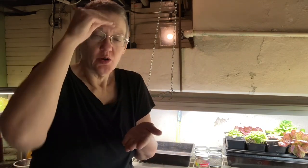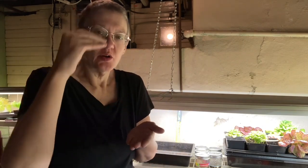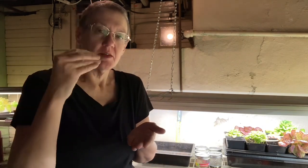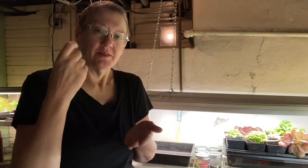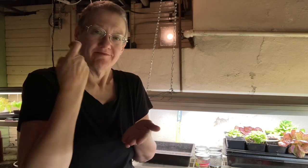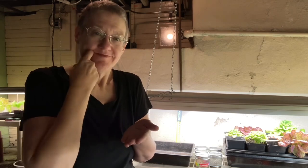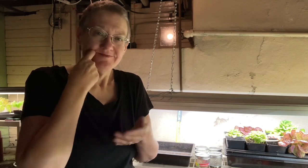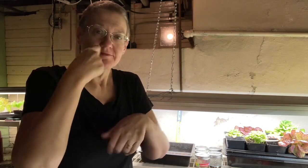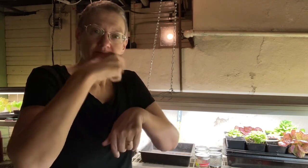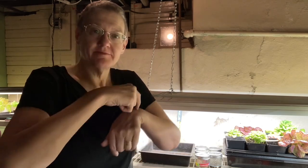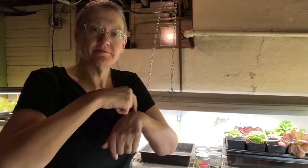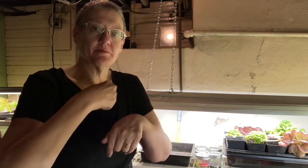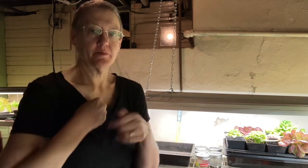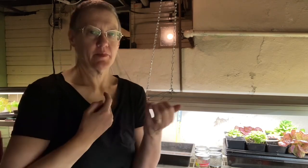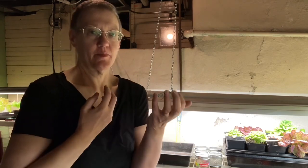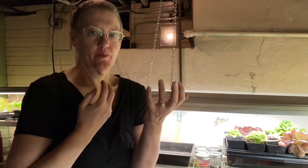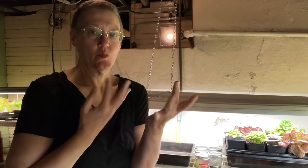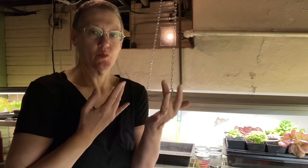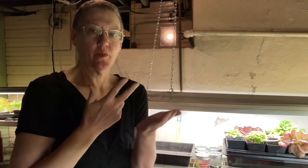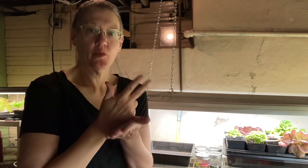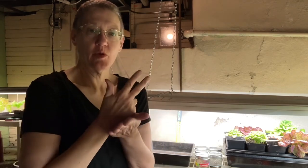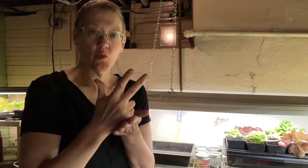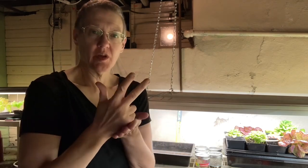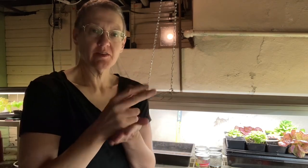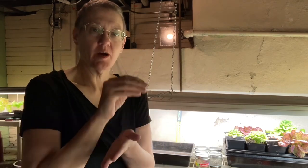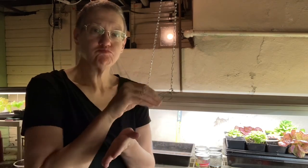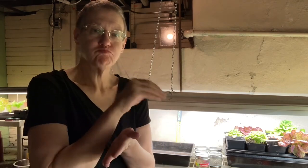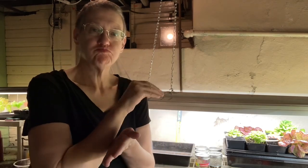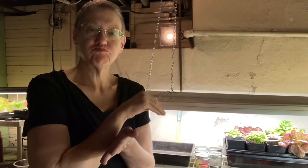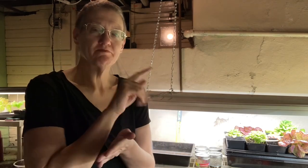That's what I learned growing this lettuce recently.